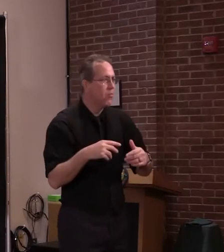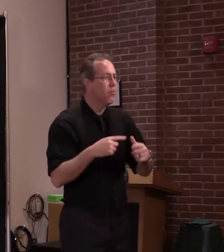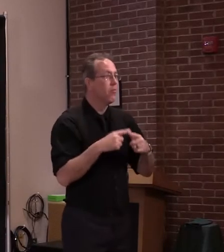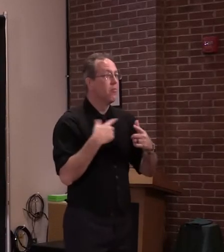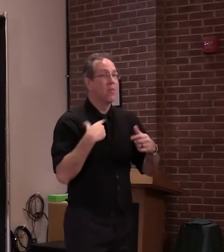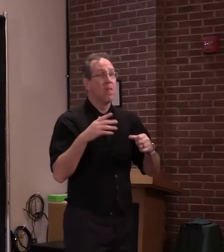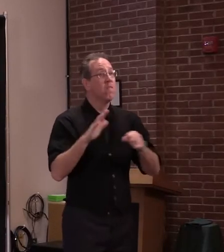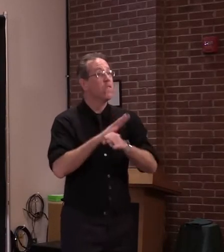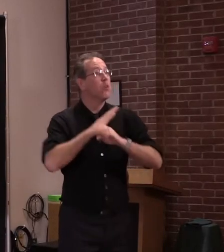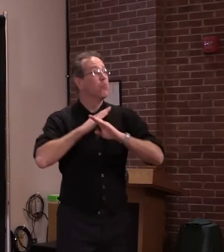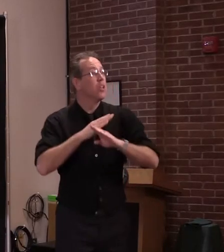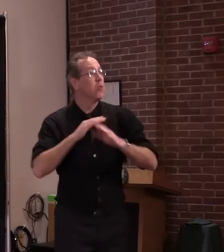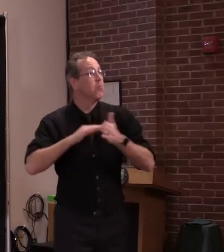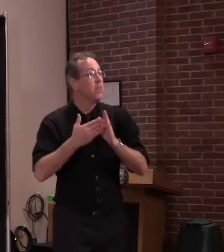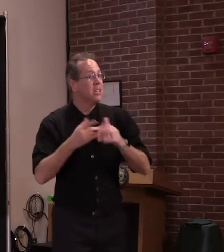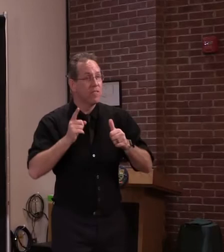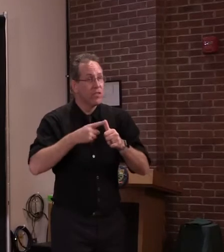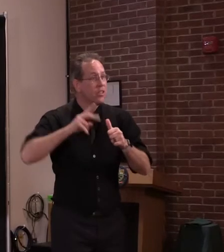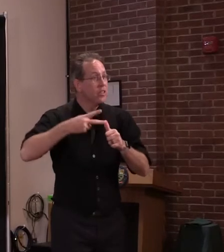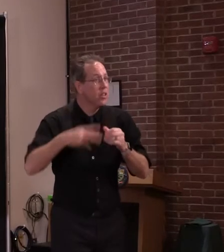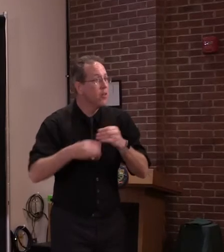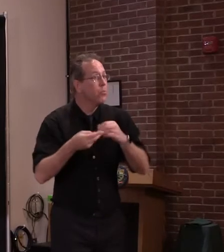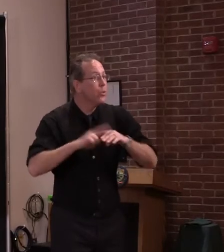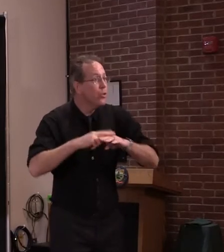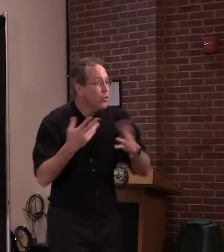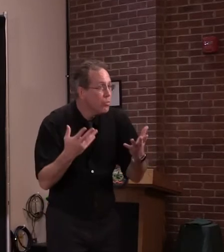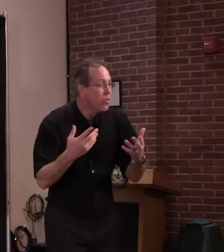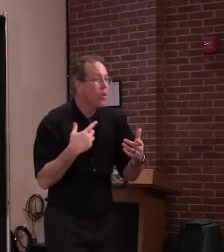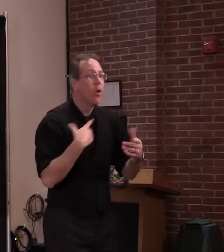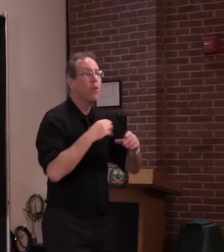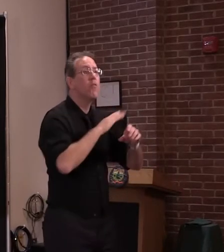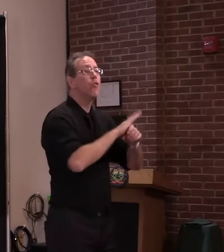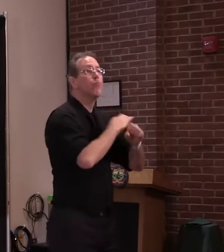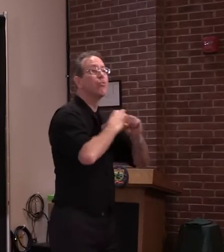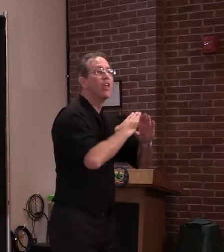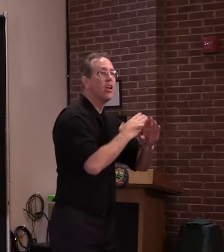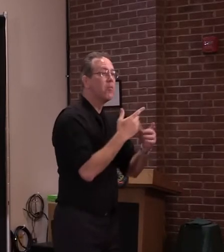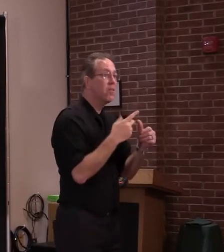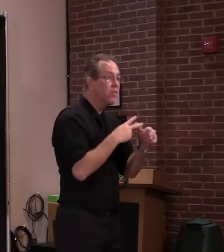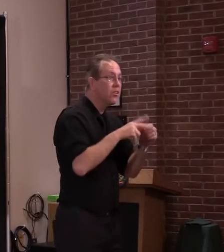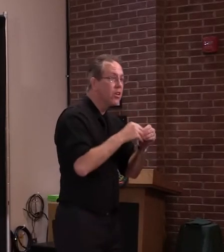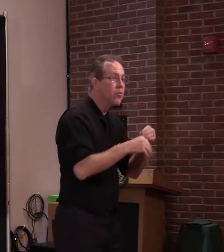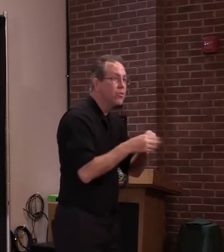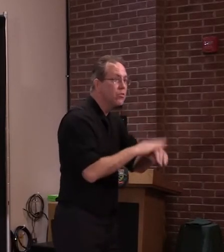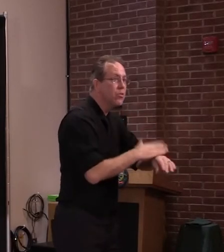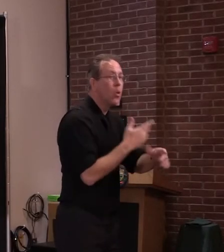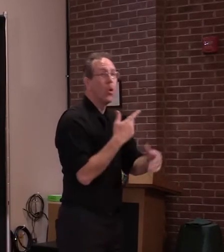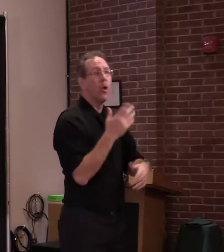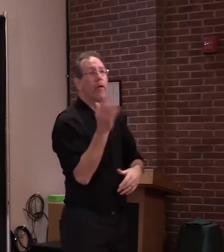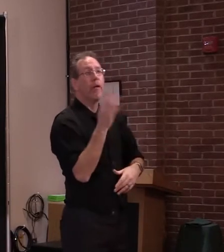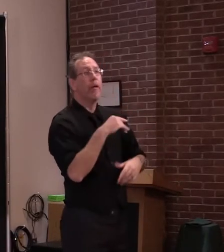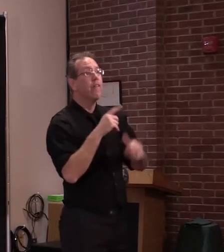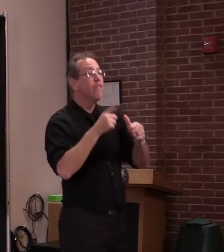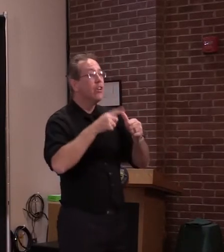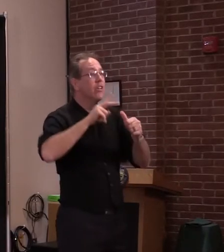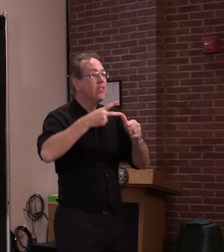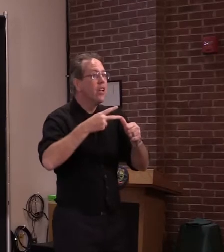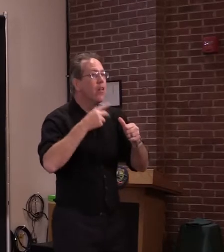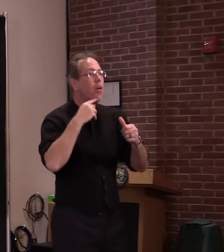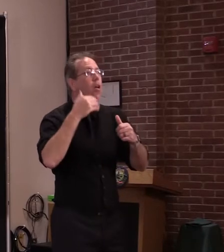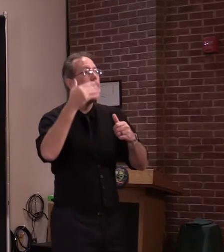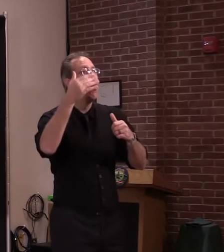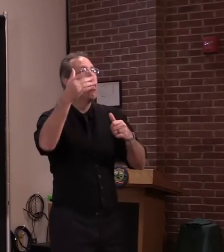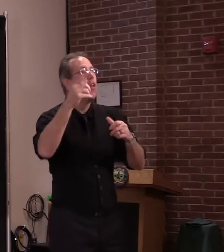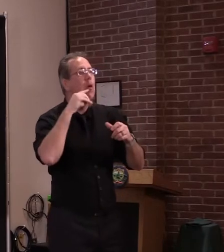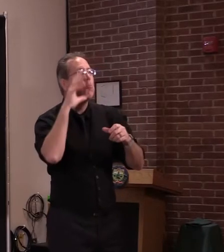has passed for when you could get a booster and you haven't gotten a booster, you're not fully protected up to date until you get your booster. CDC